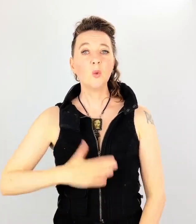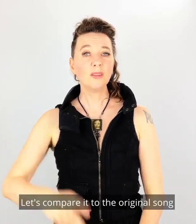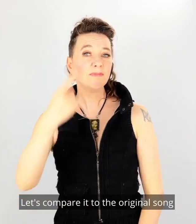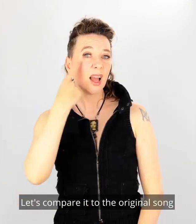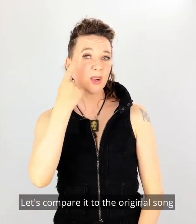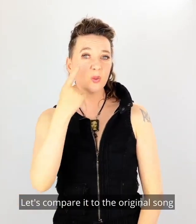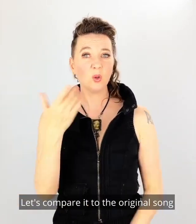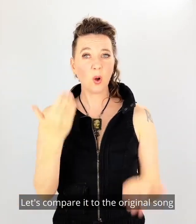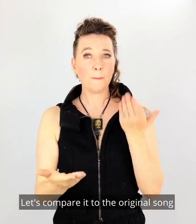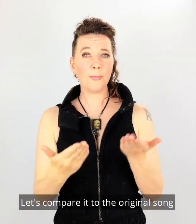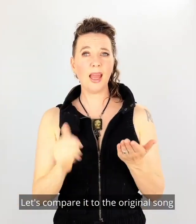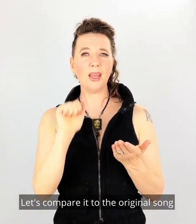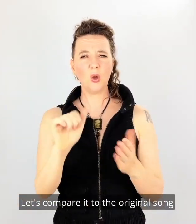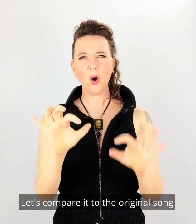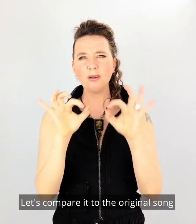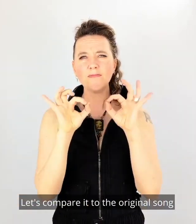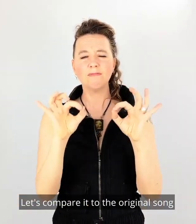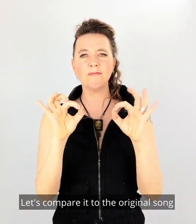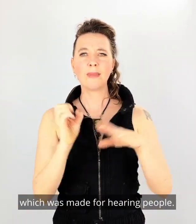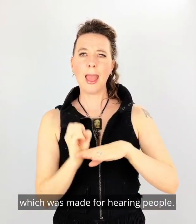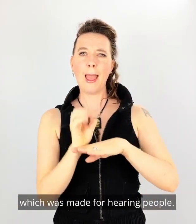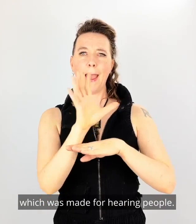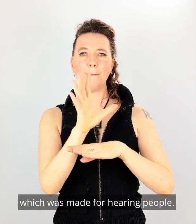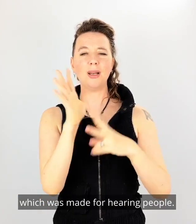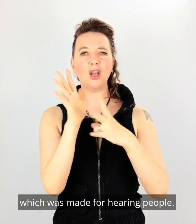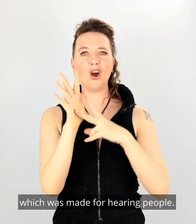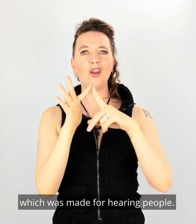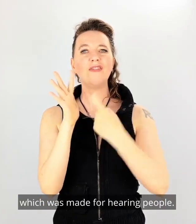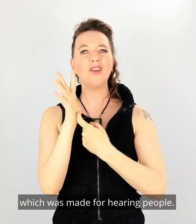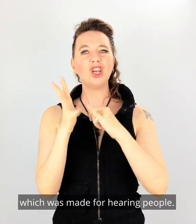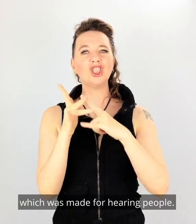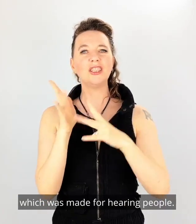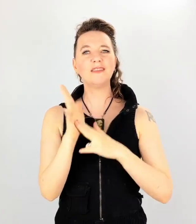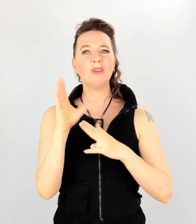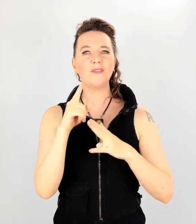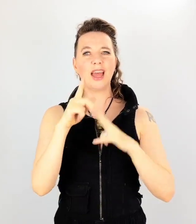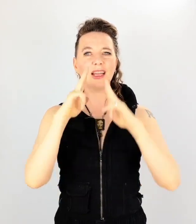Let's compare it to the original song, which was made for hearing people.